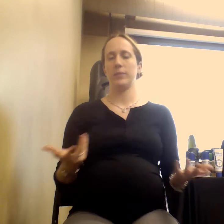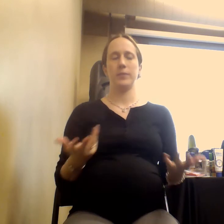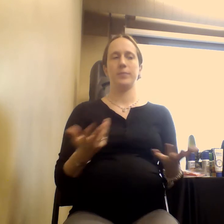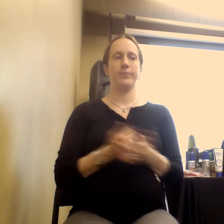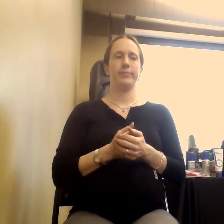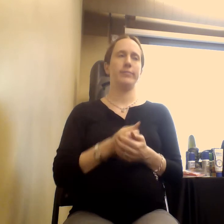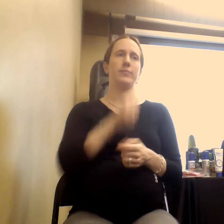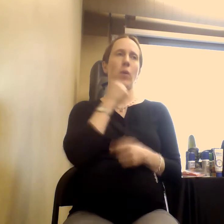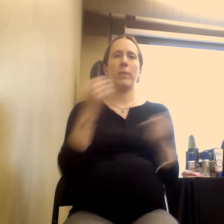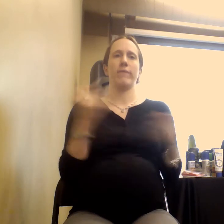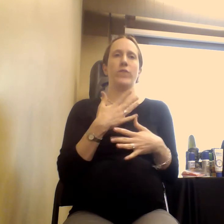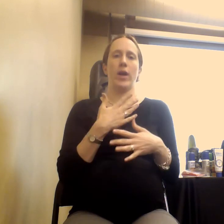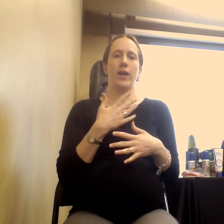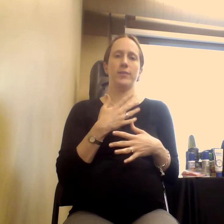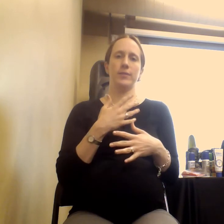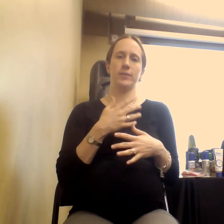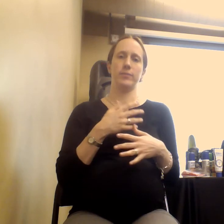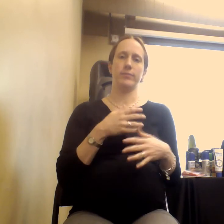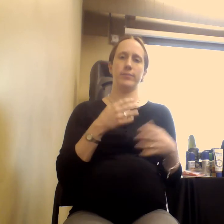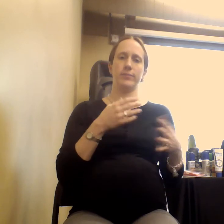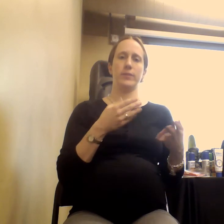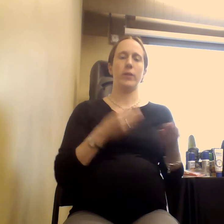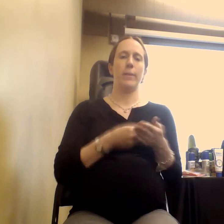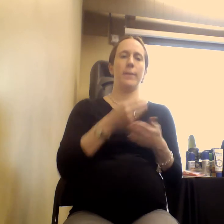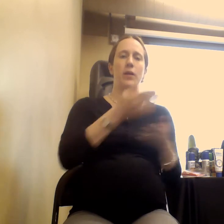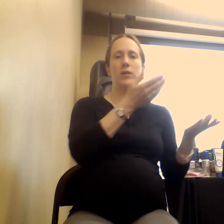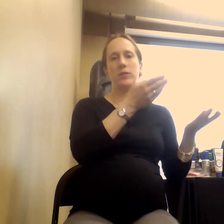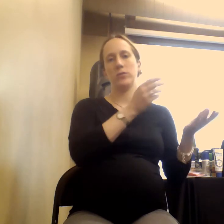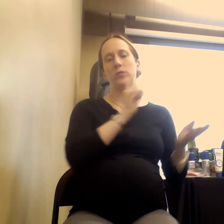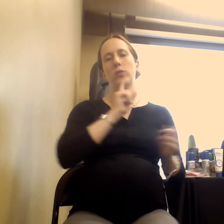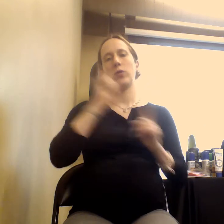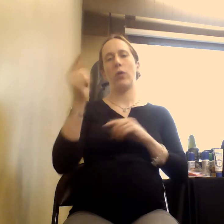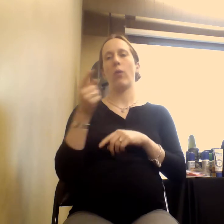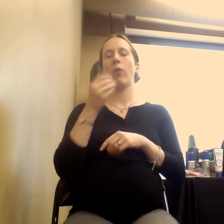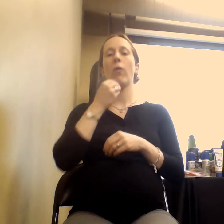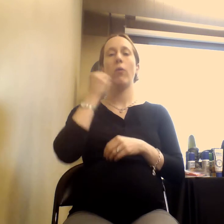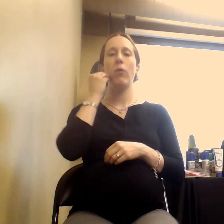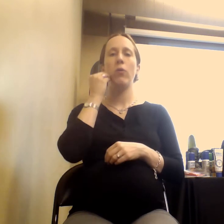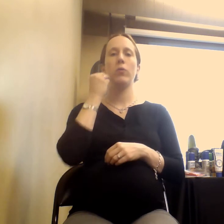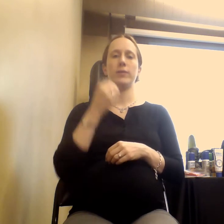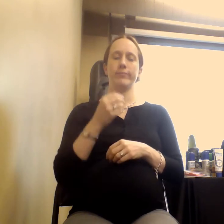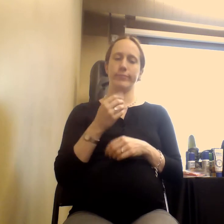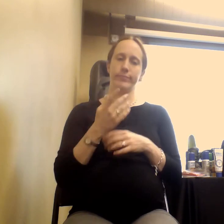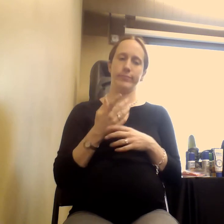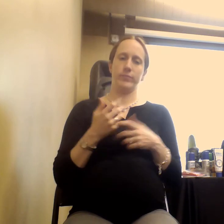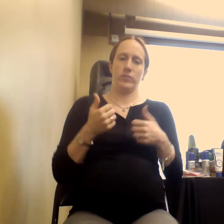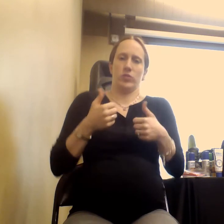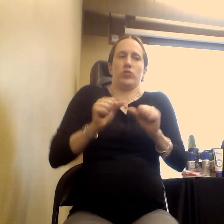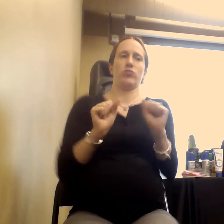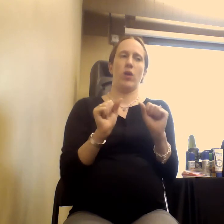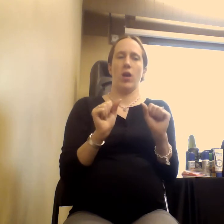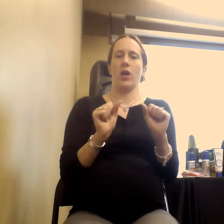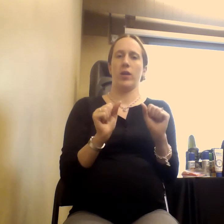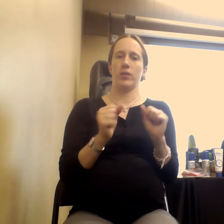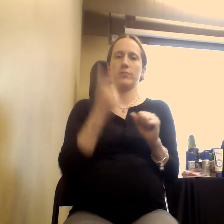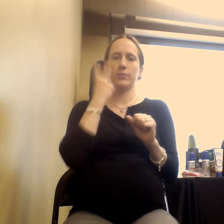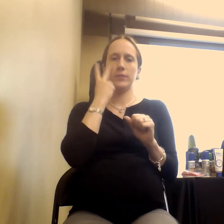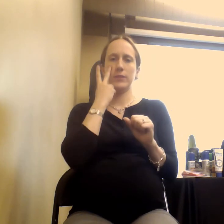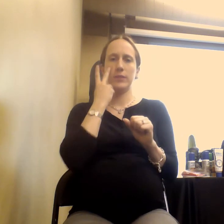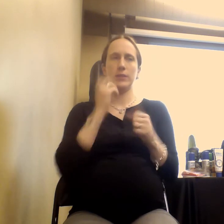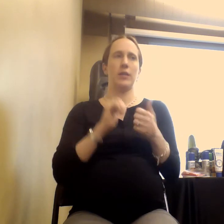home and try it on. Now, we talked about the maintenance of the shoe, not storing it in those places where people normally store